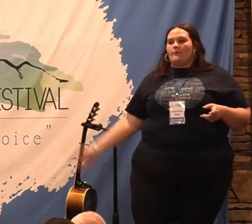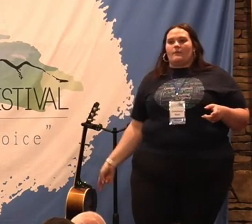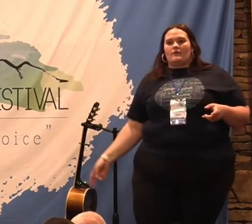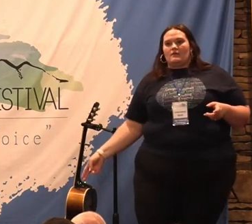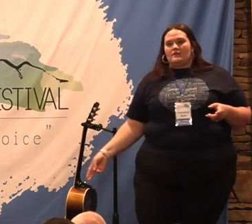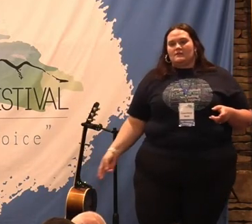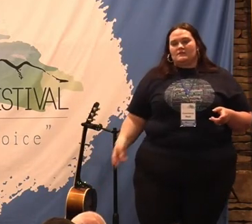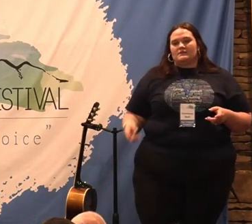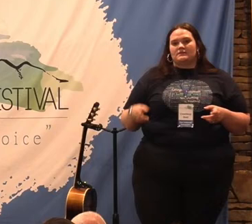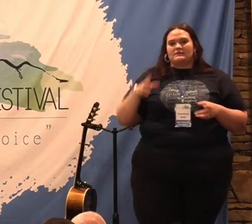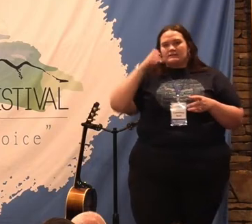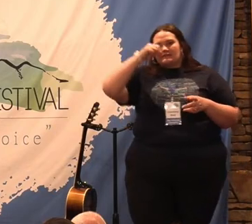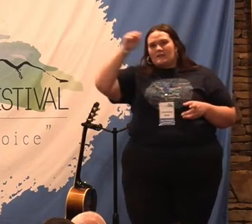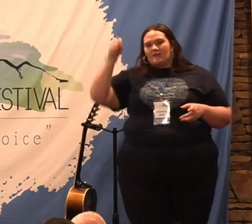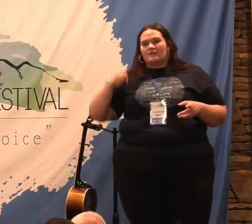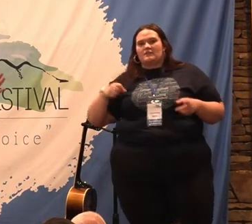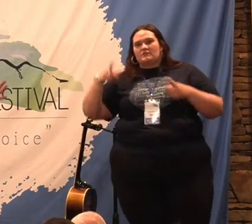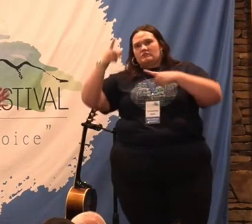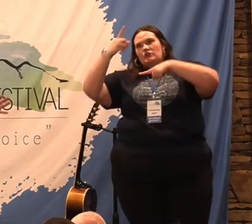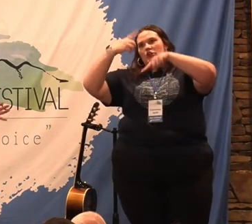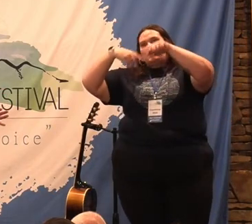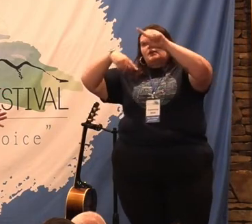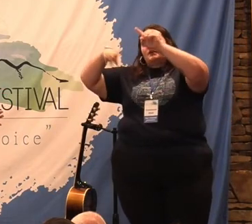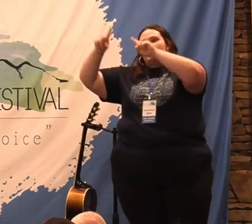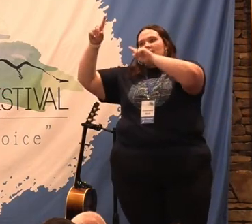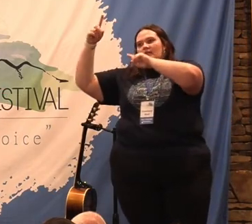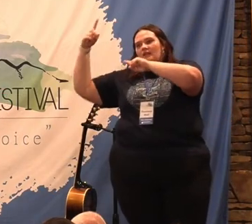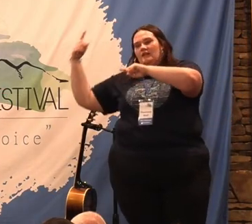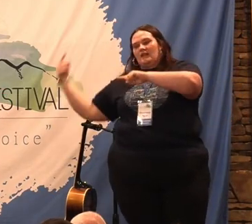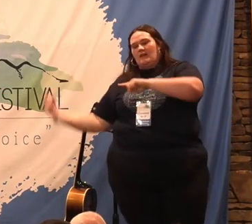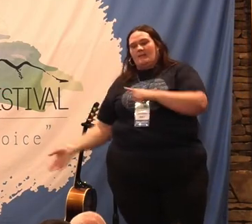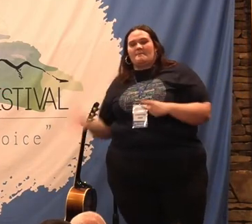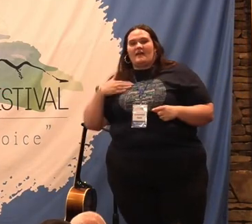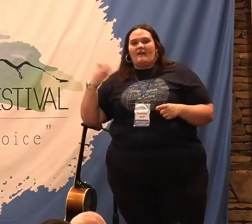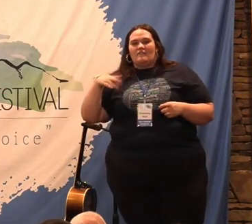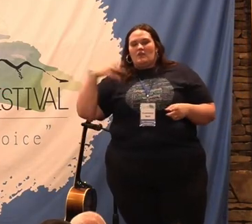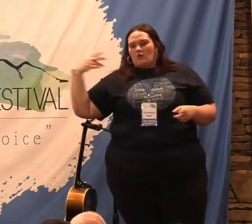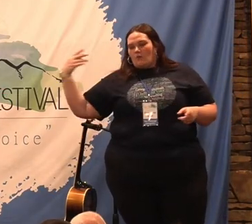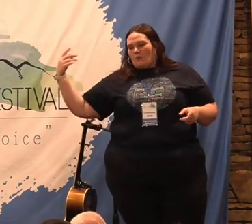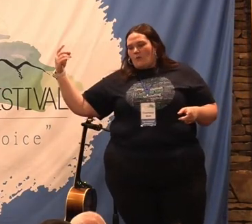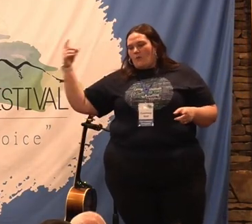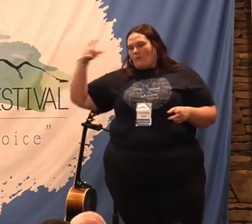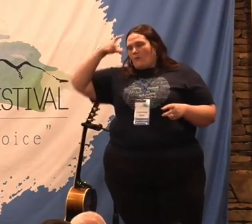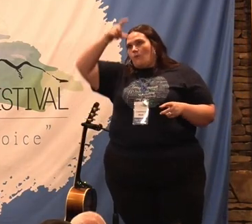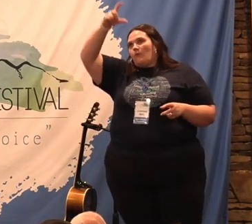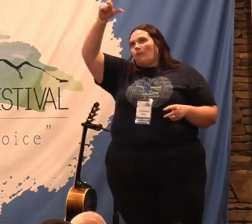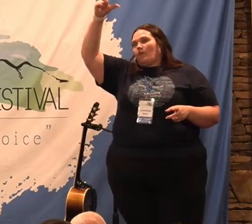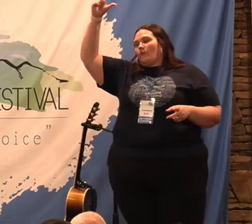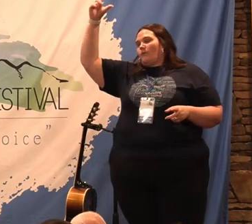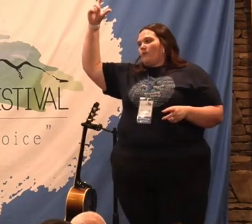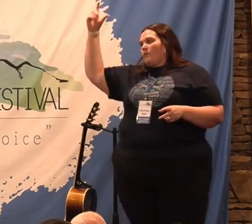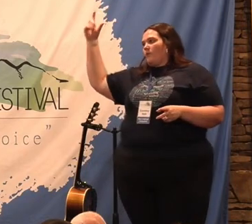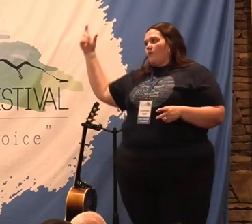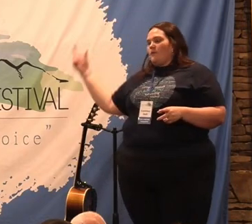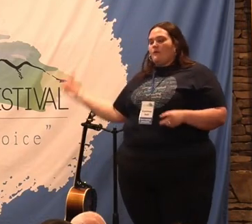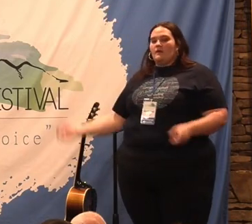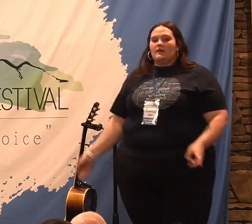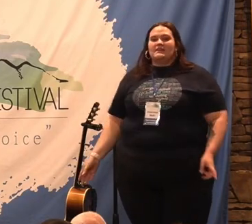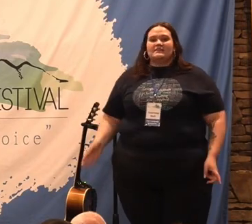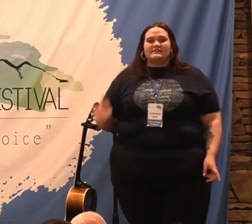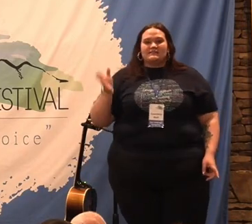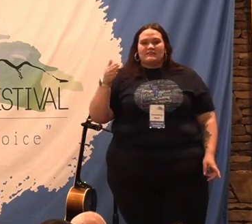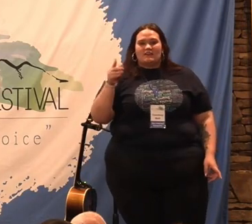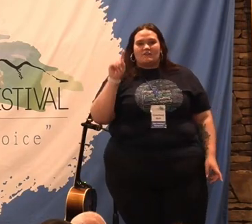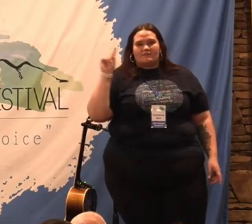gill, a silvery circle against the blue Colorado sky, and we watch it as it goes over our heads and lodges, tail